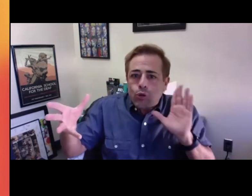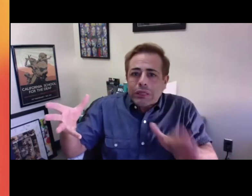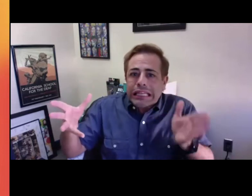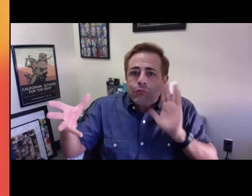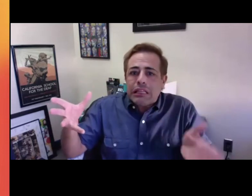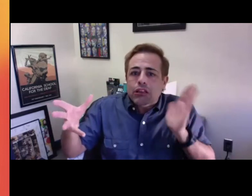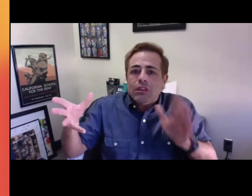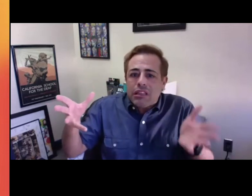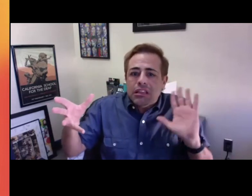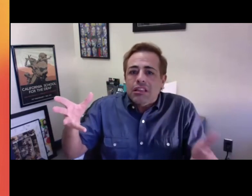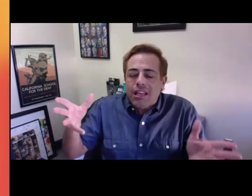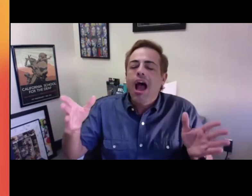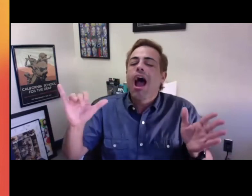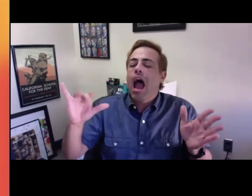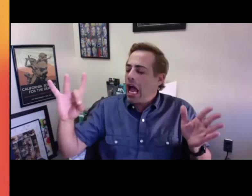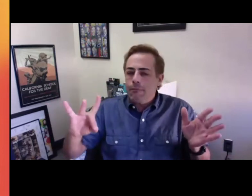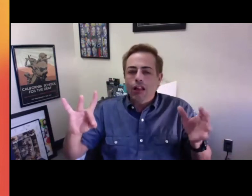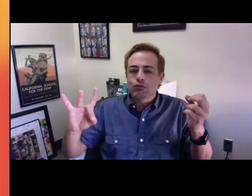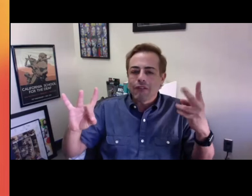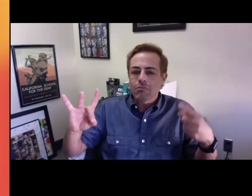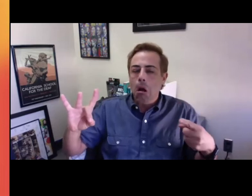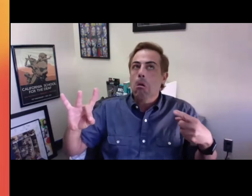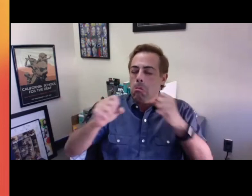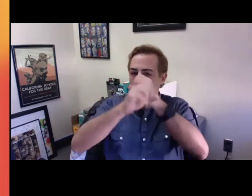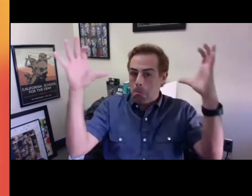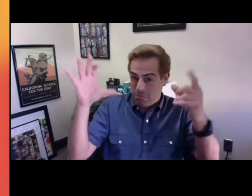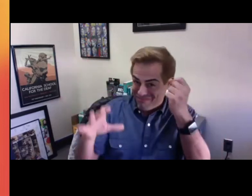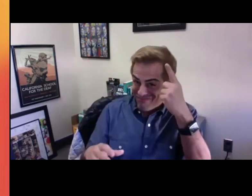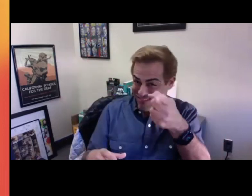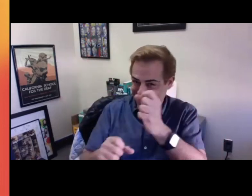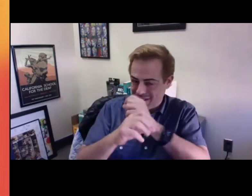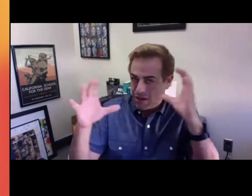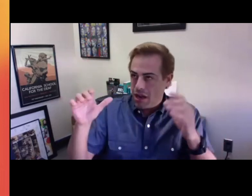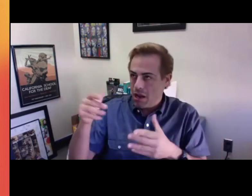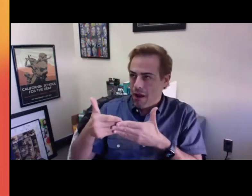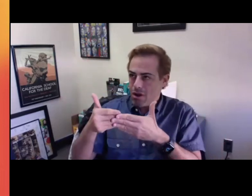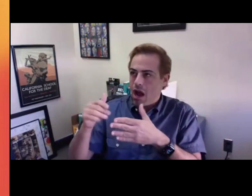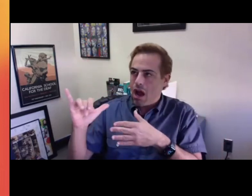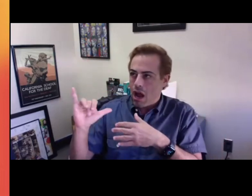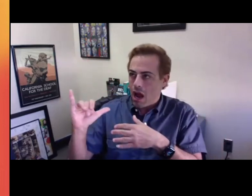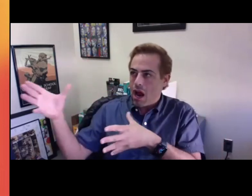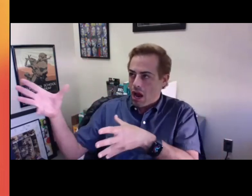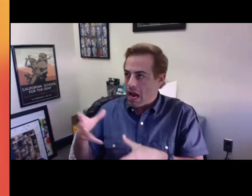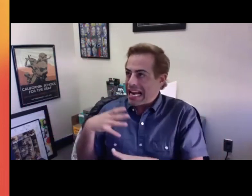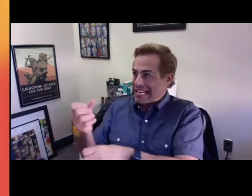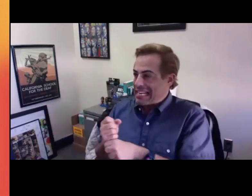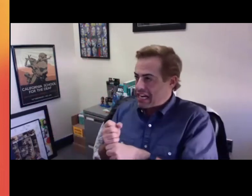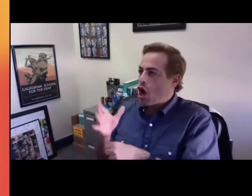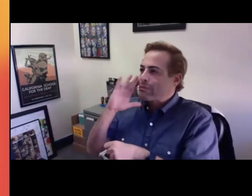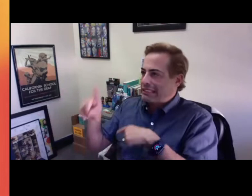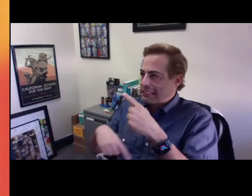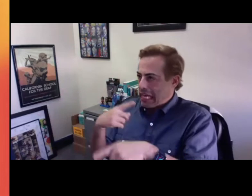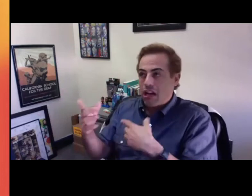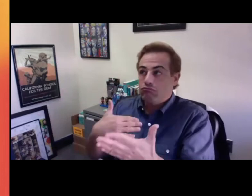there. They are gesturing, and that turns into more sophisticated sign